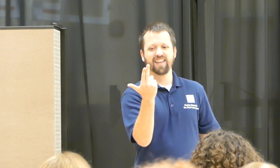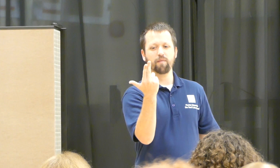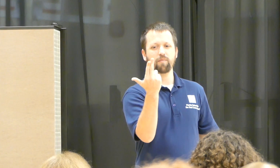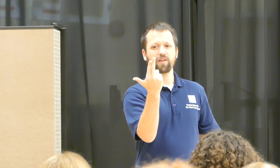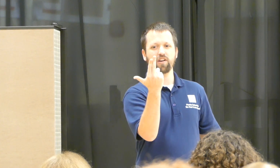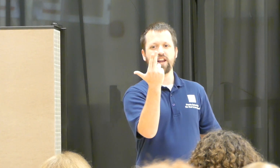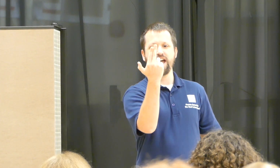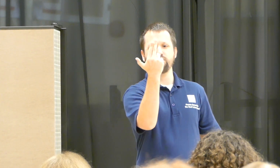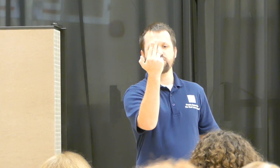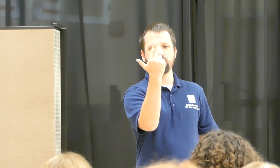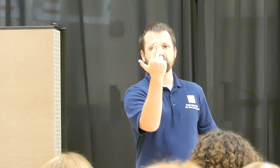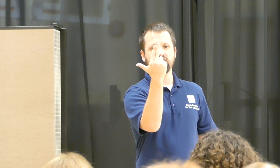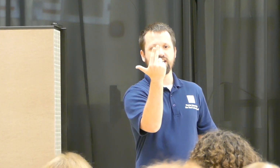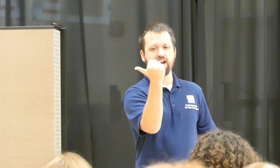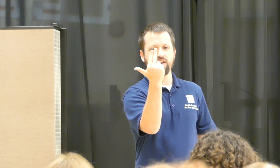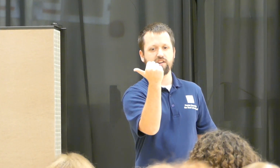Yep, you're going to have your thumb sticking out. You're going to